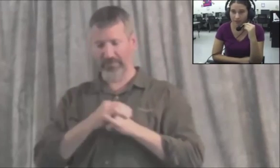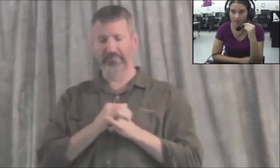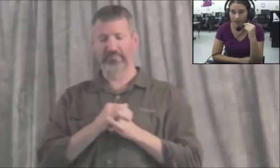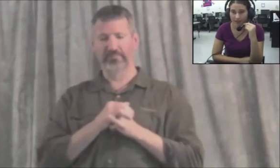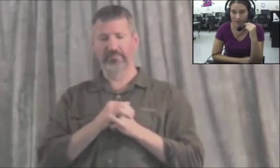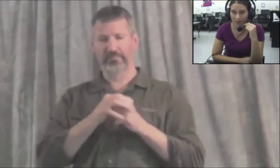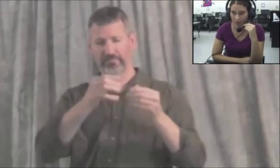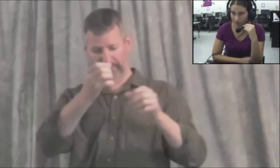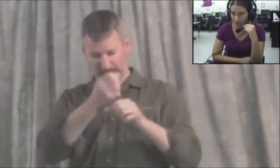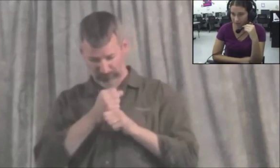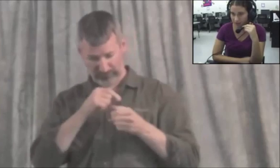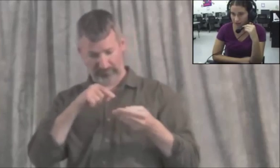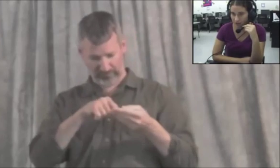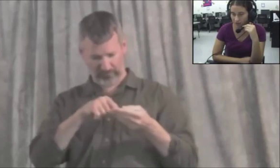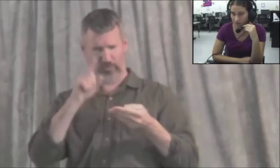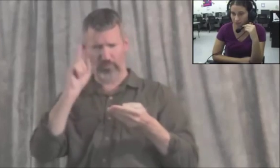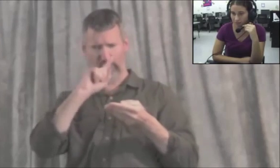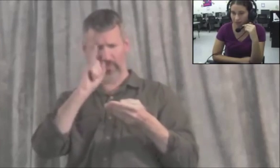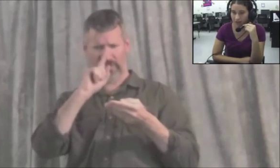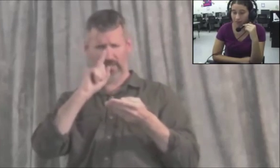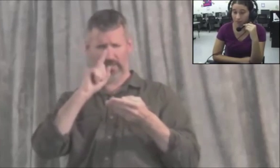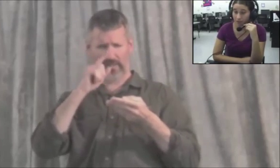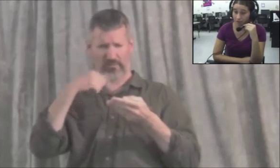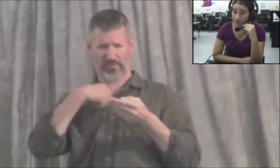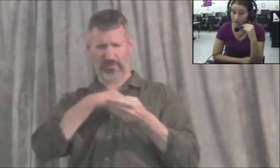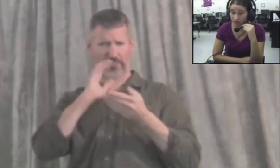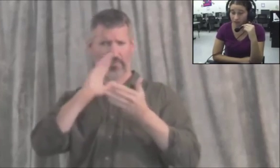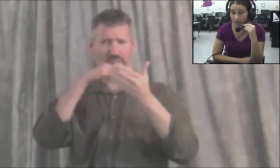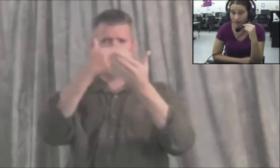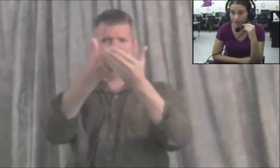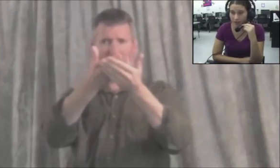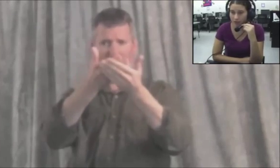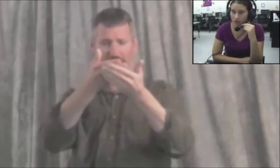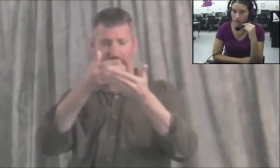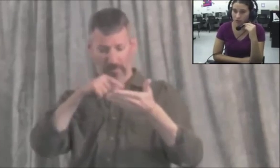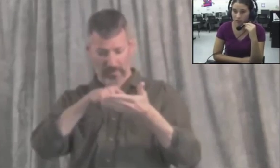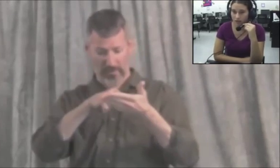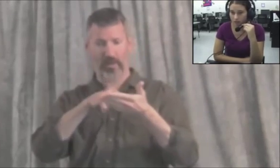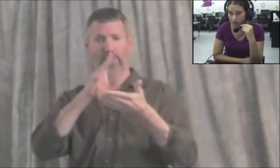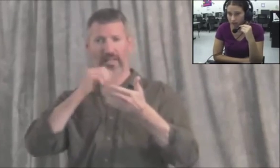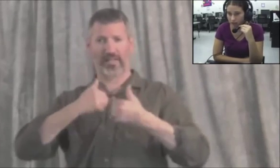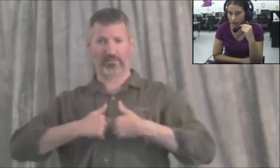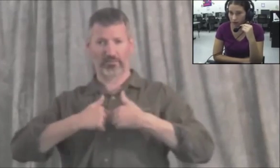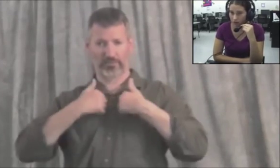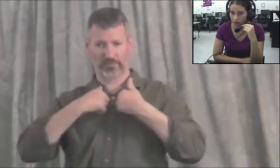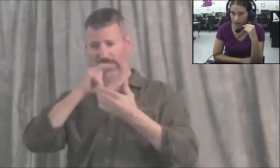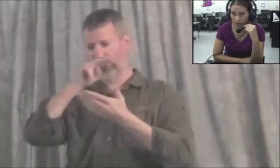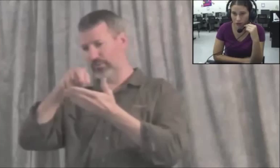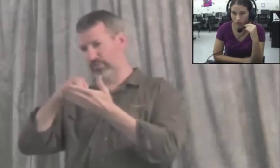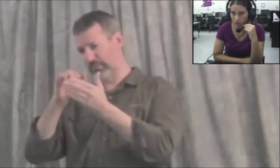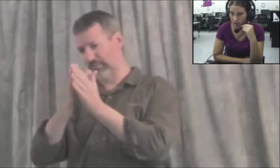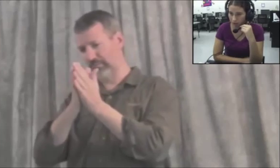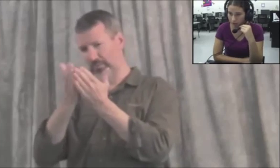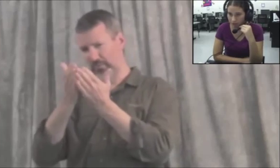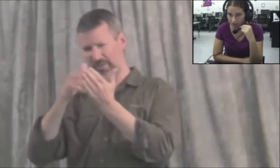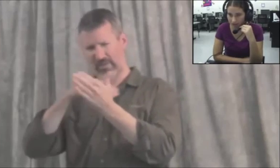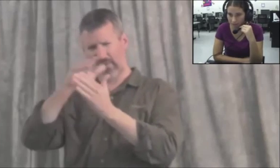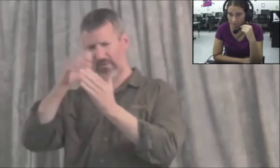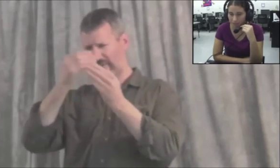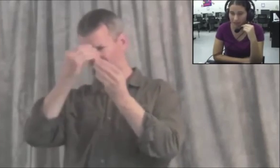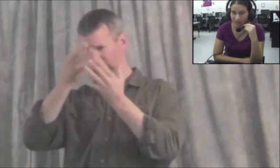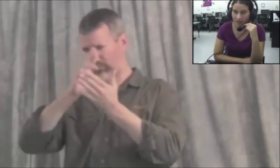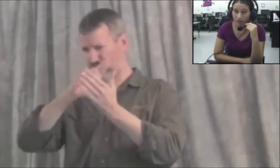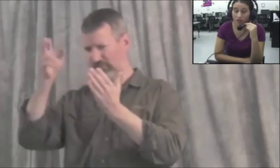was able to text my brother and my sister. They received the text message reading of our location, where would we